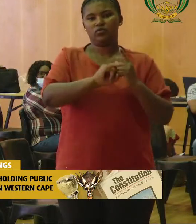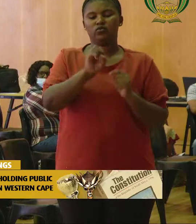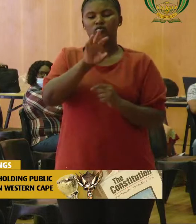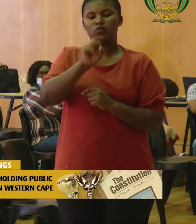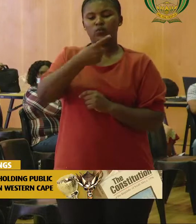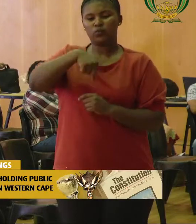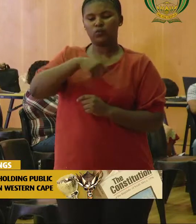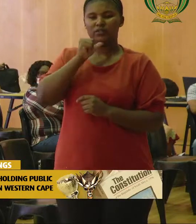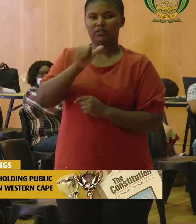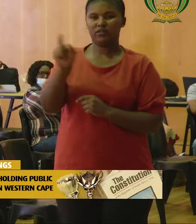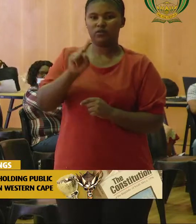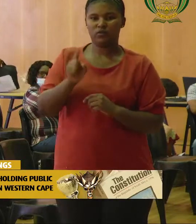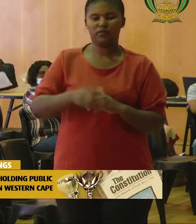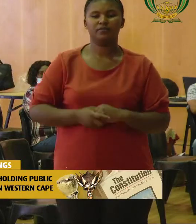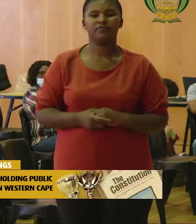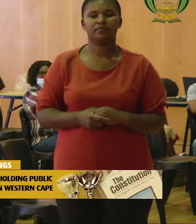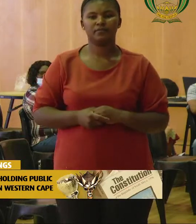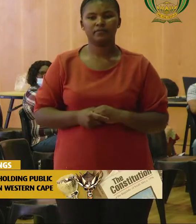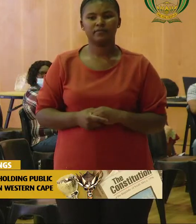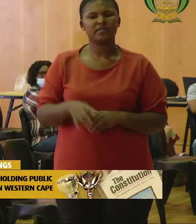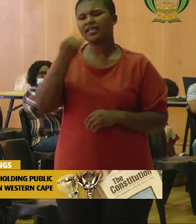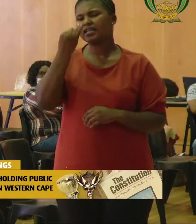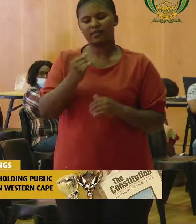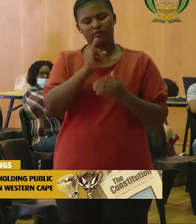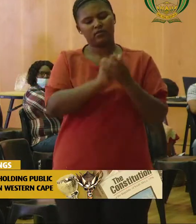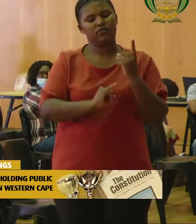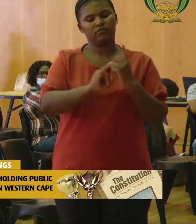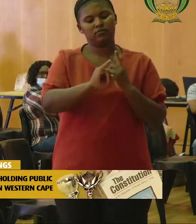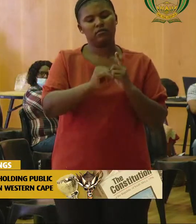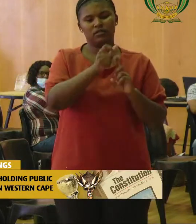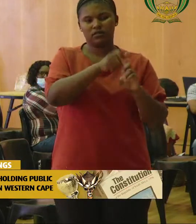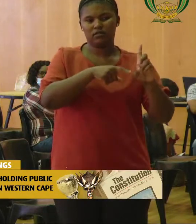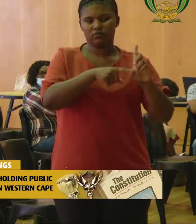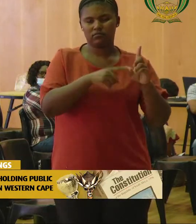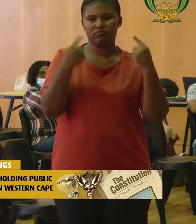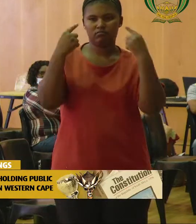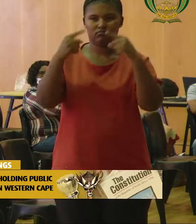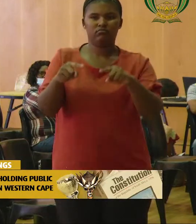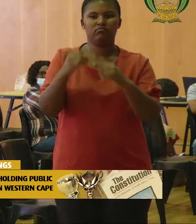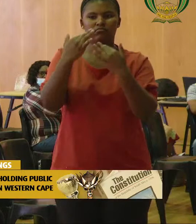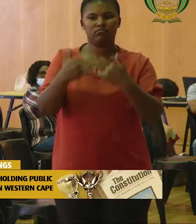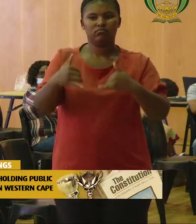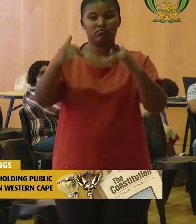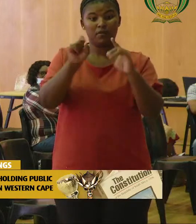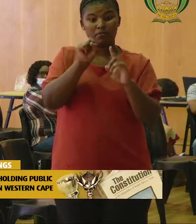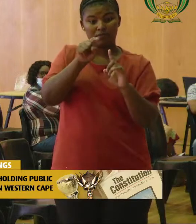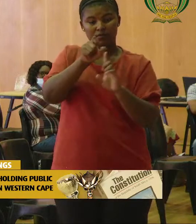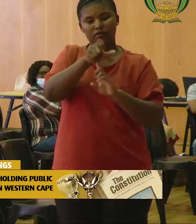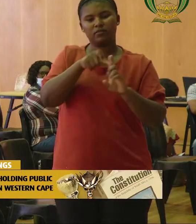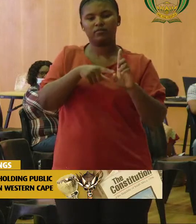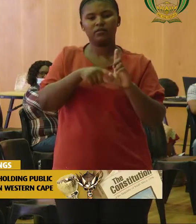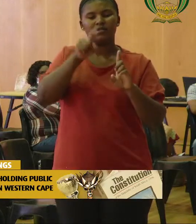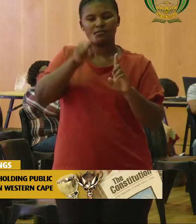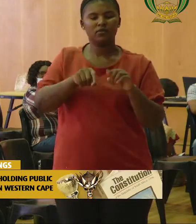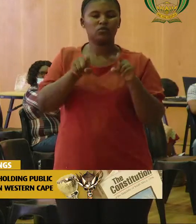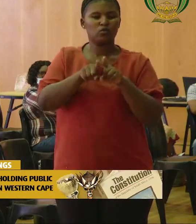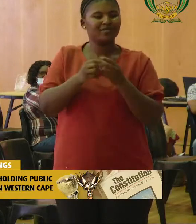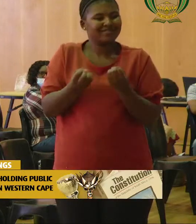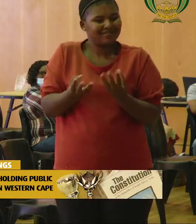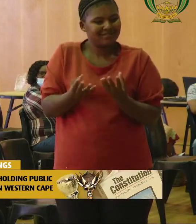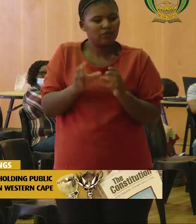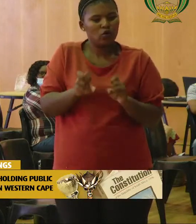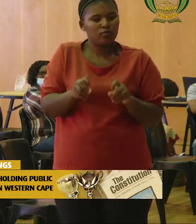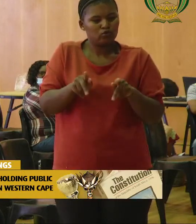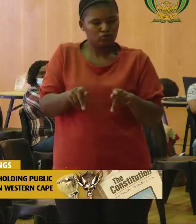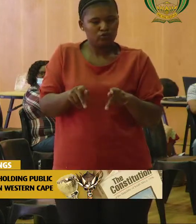that also, if an independent candidate comes in, that independent candidate must also be given the opportunity